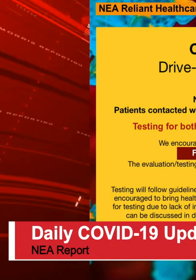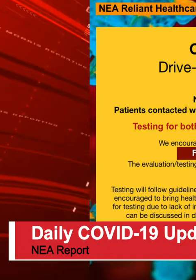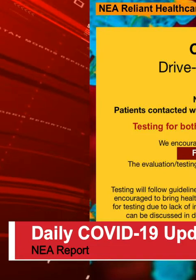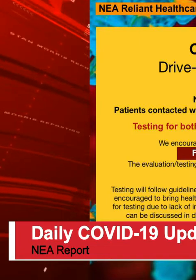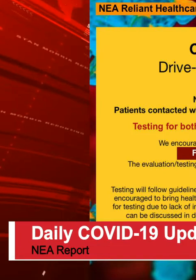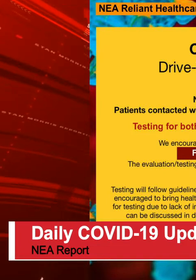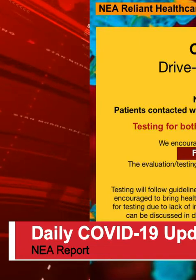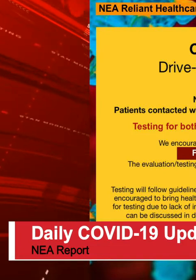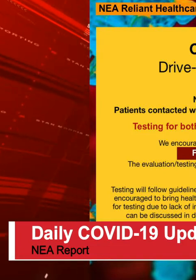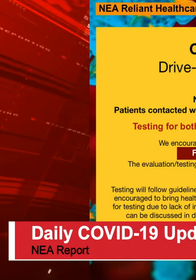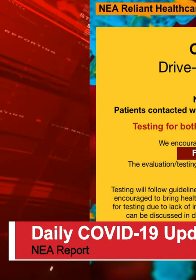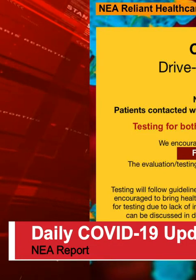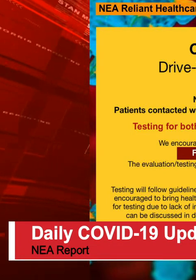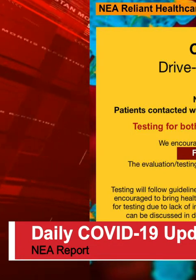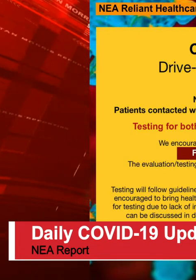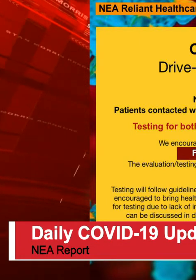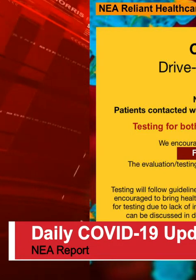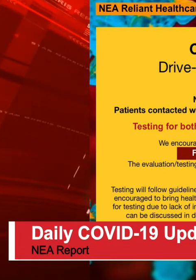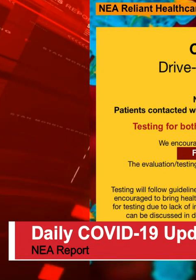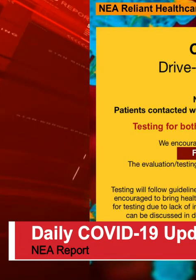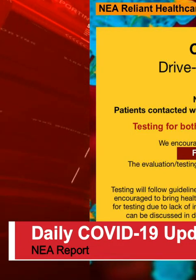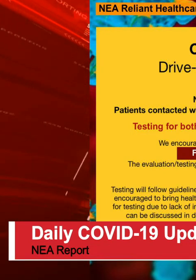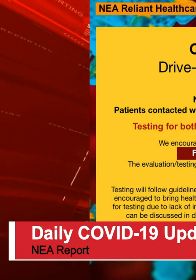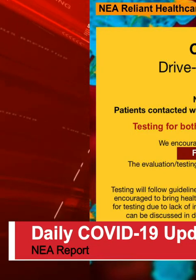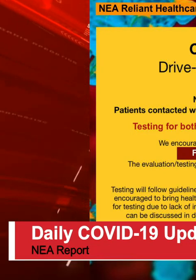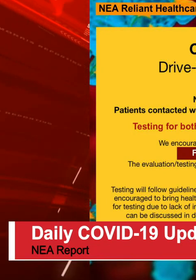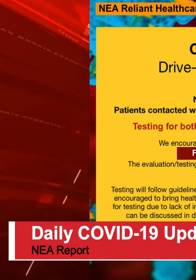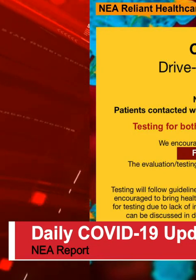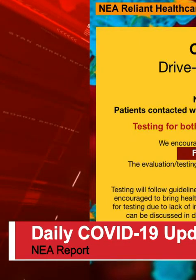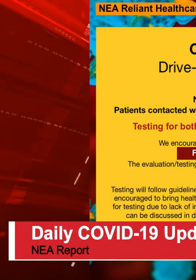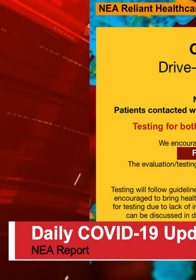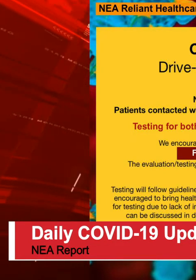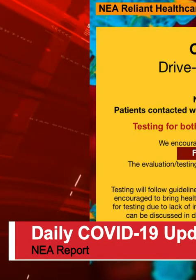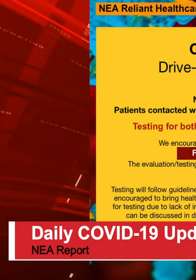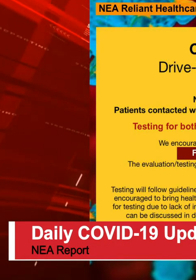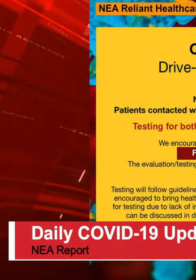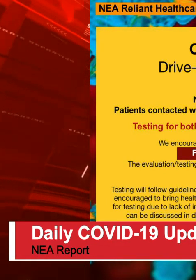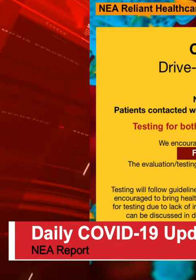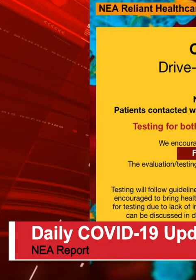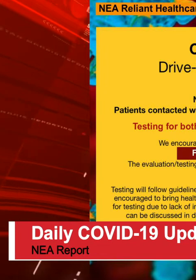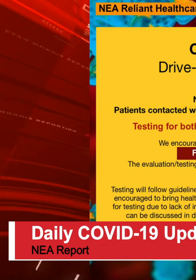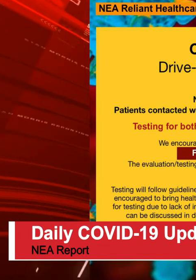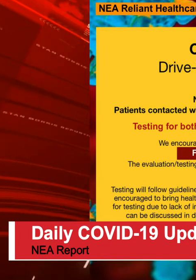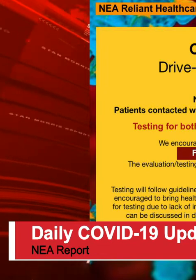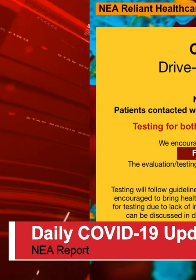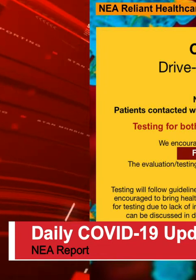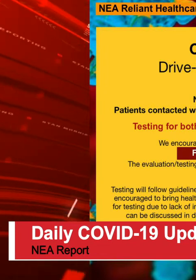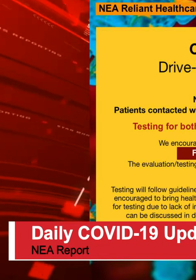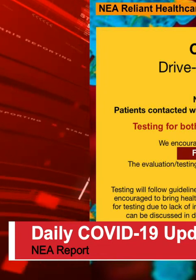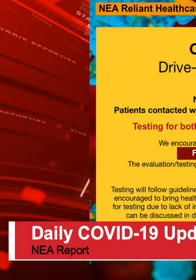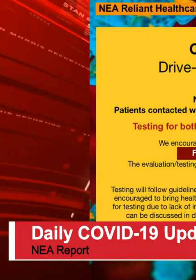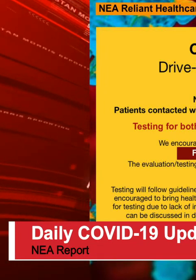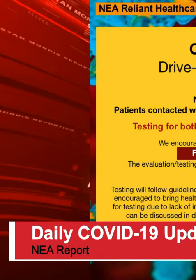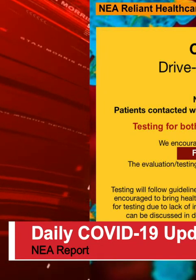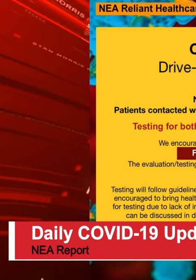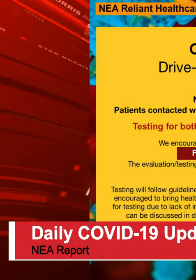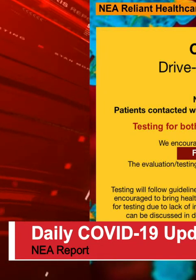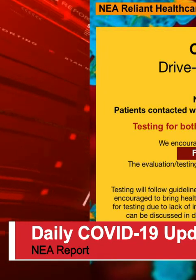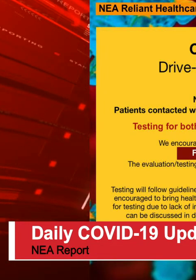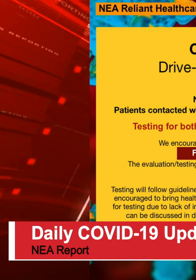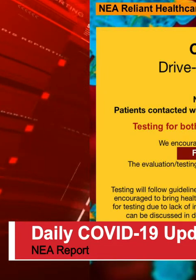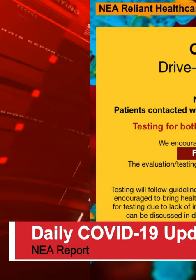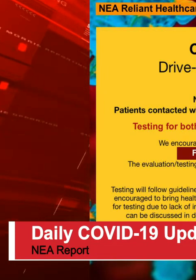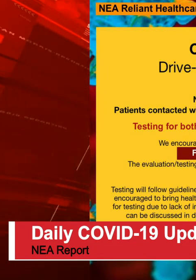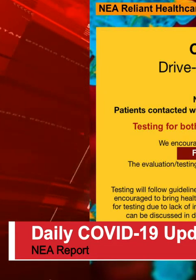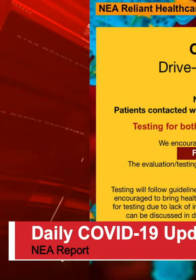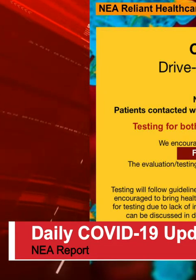Reliant Healthcare teaming up with Dr. David Diffenay once again today to offer COVID-19 testing in West Memphis. This is the third day in a row they've done